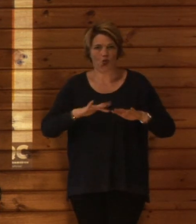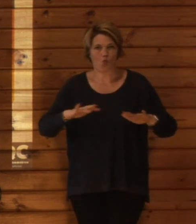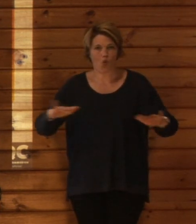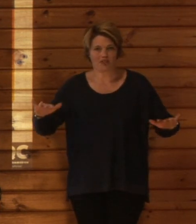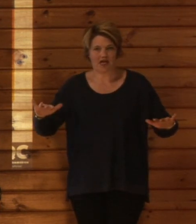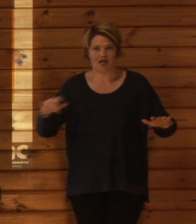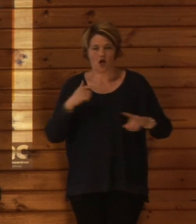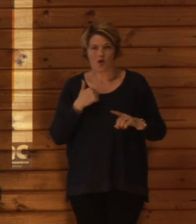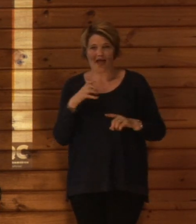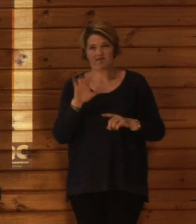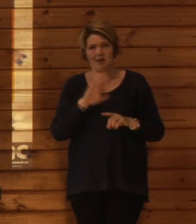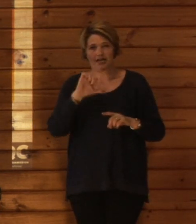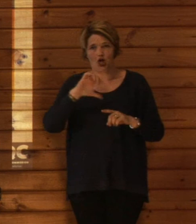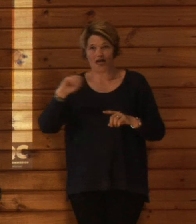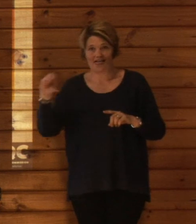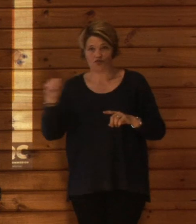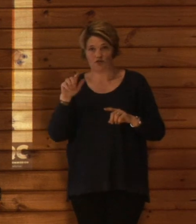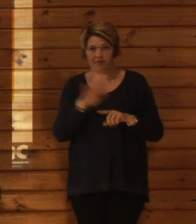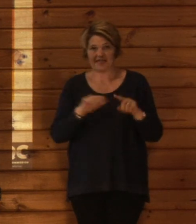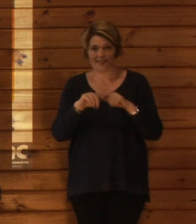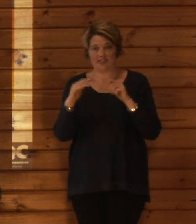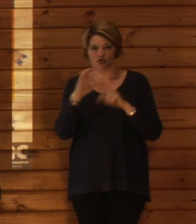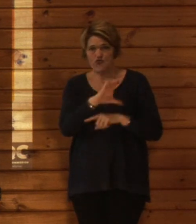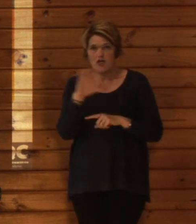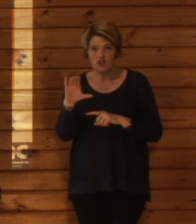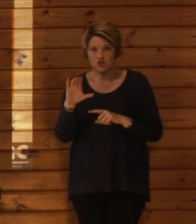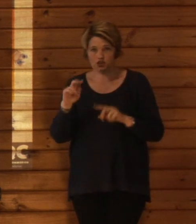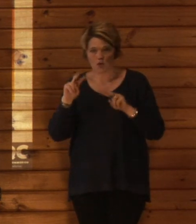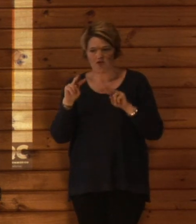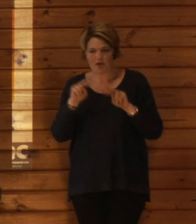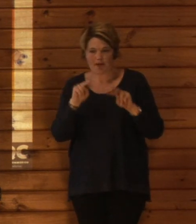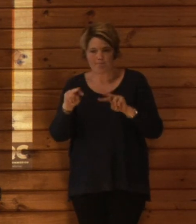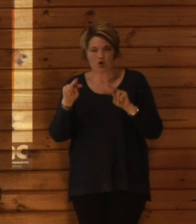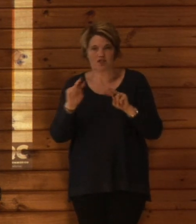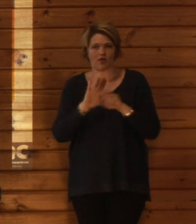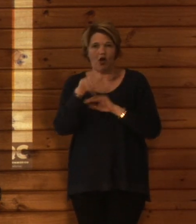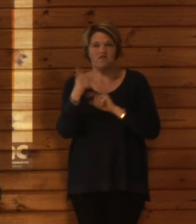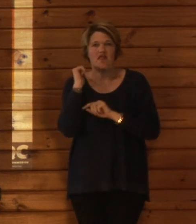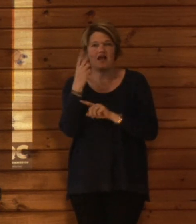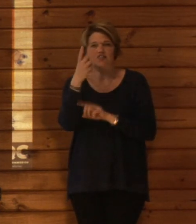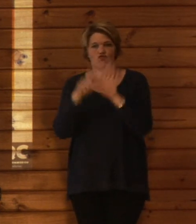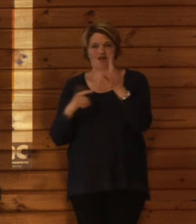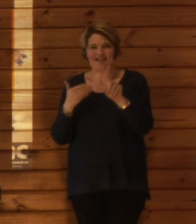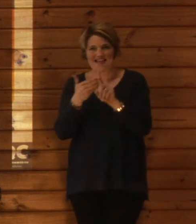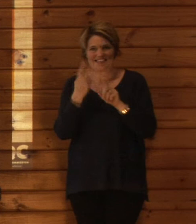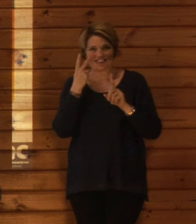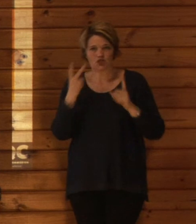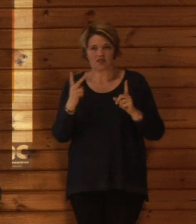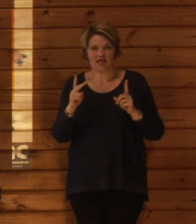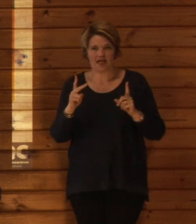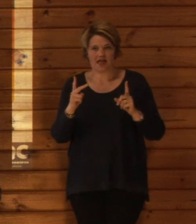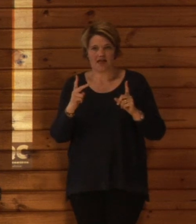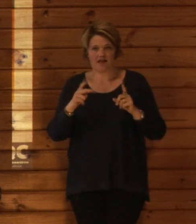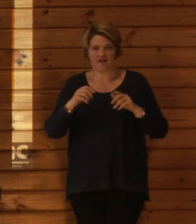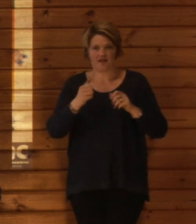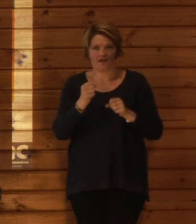groundwater. We've been doing it for the past 3 years, so we understand where that groundwater is. And then we've measured the elevation of the